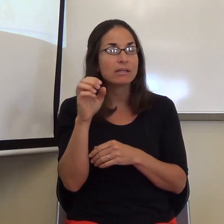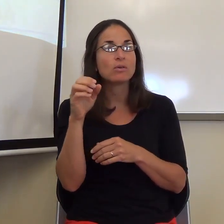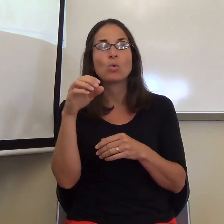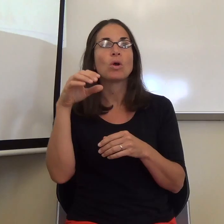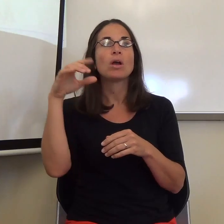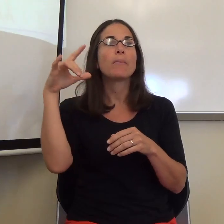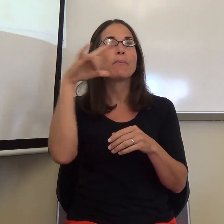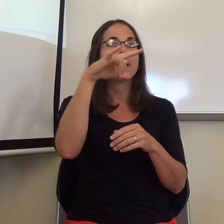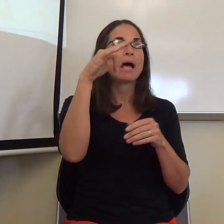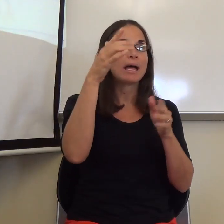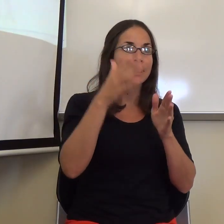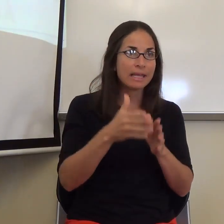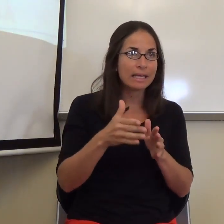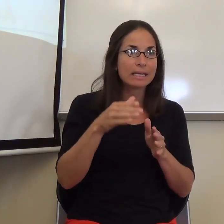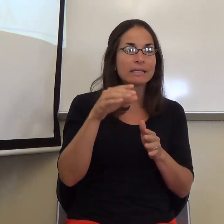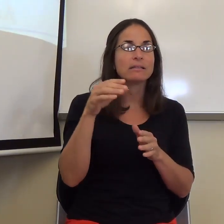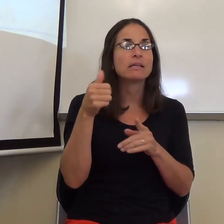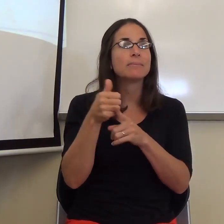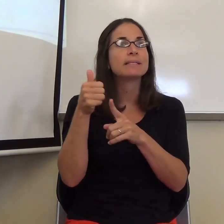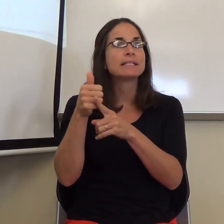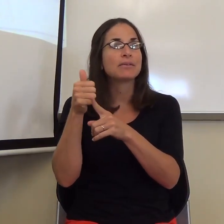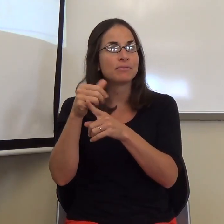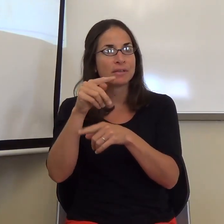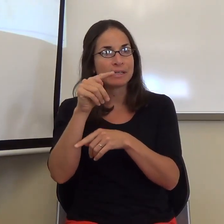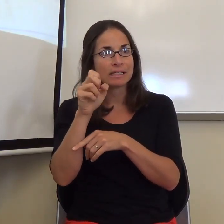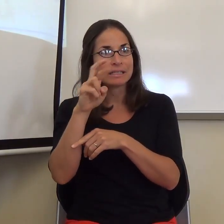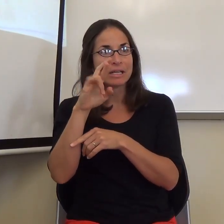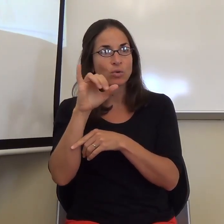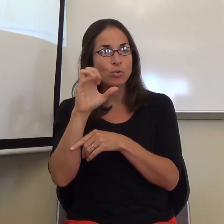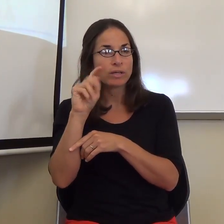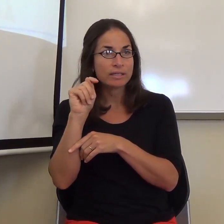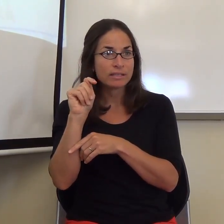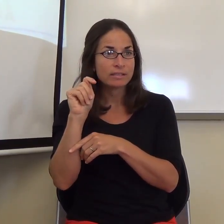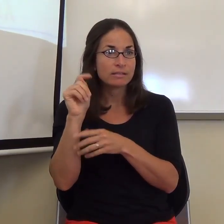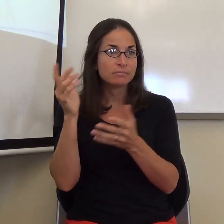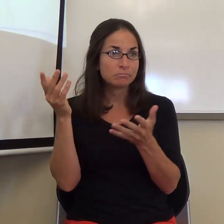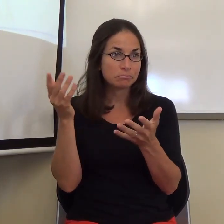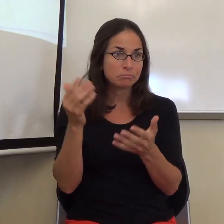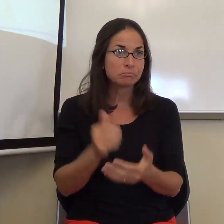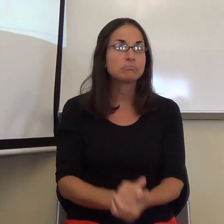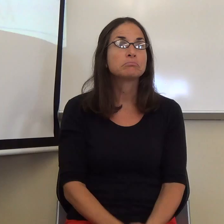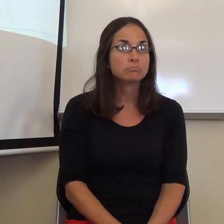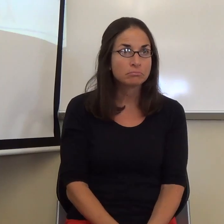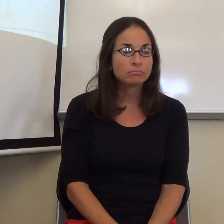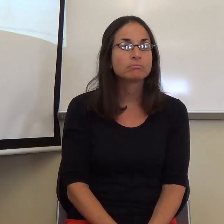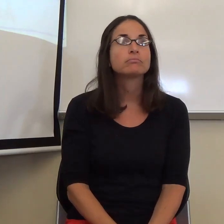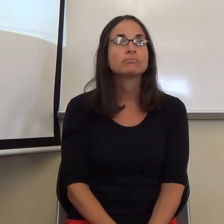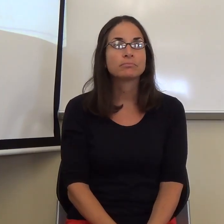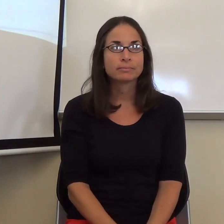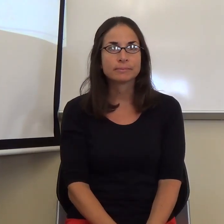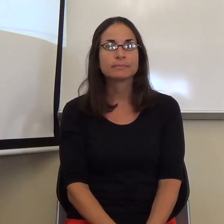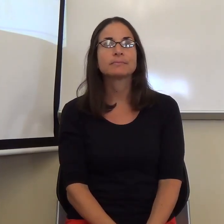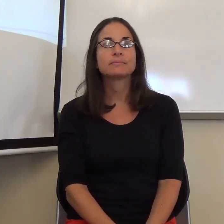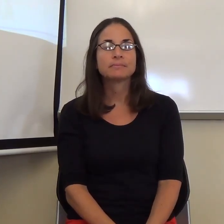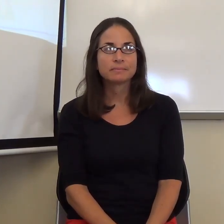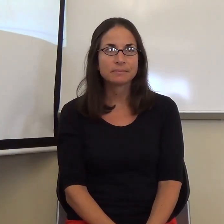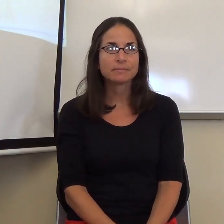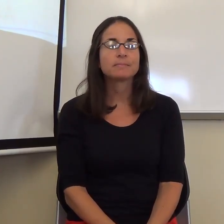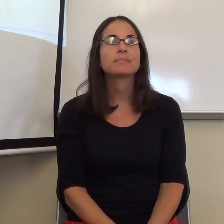Yeah, was the pilot, okay. That's another interesting thing, because our knowledge of planes and terrorism is, And what